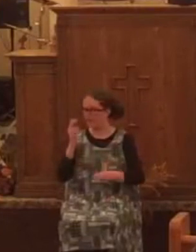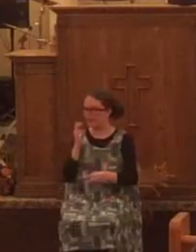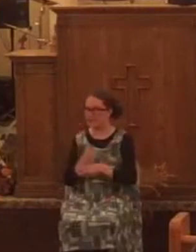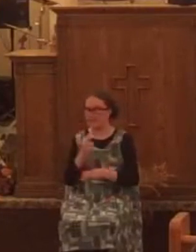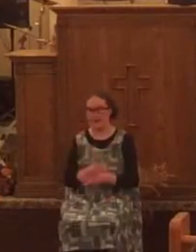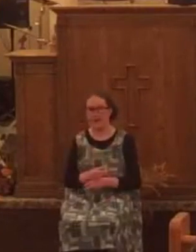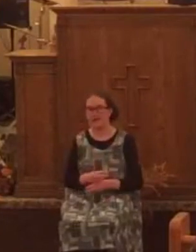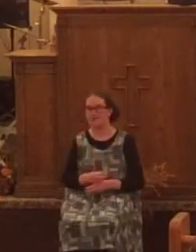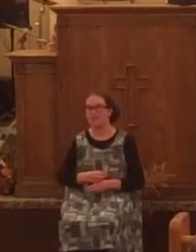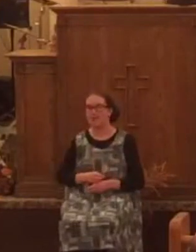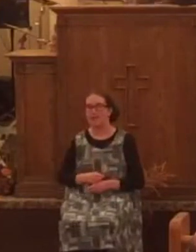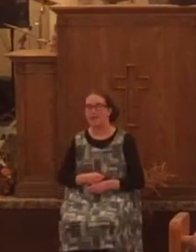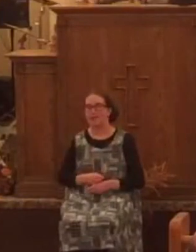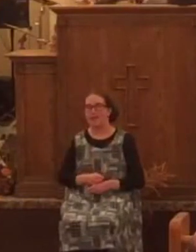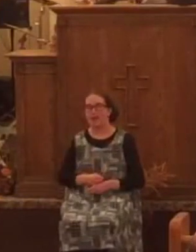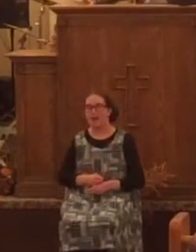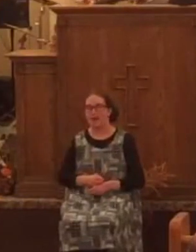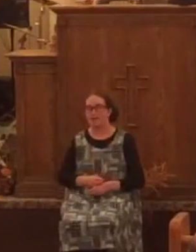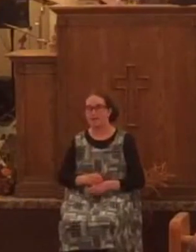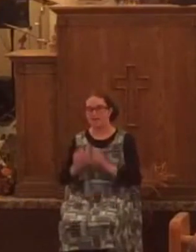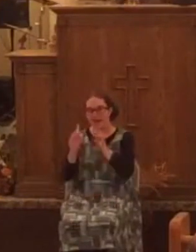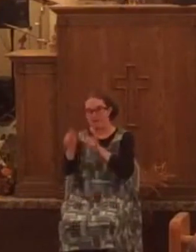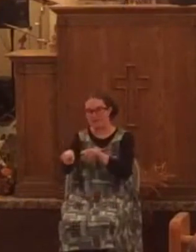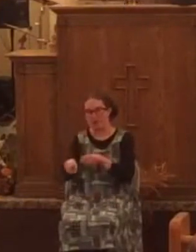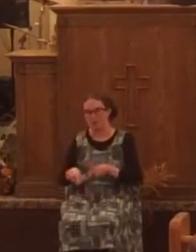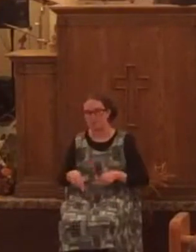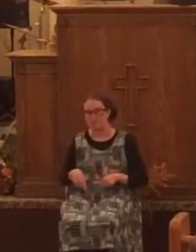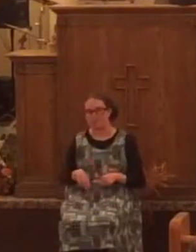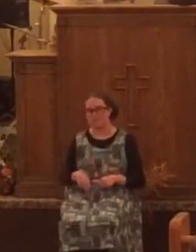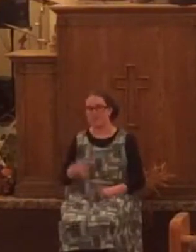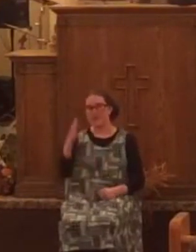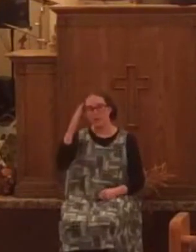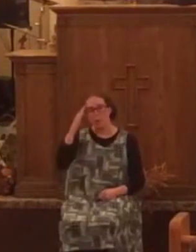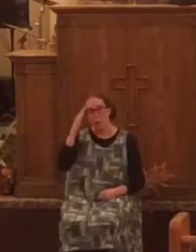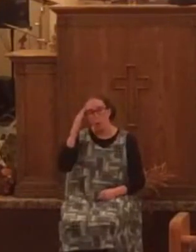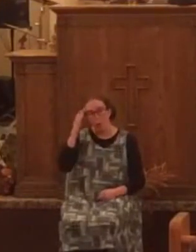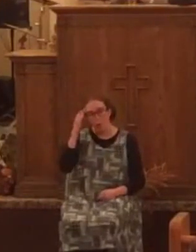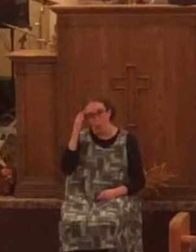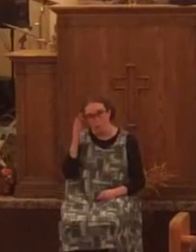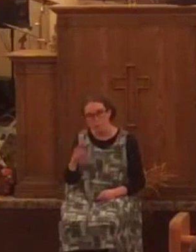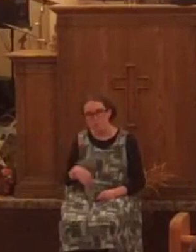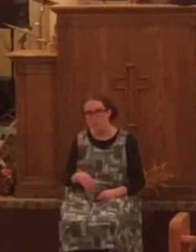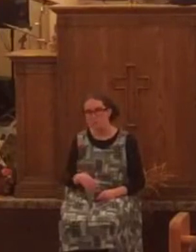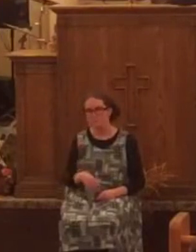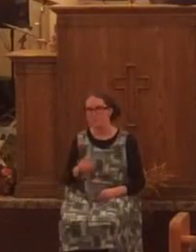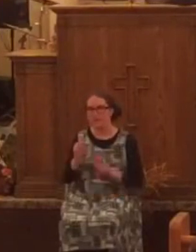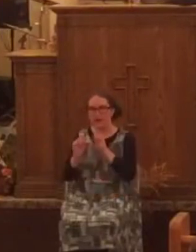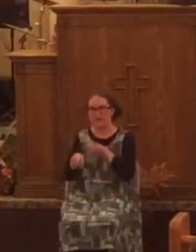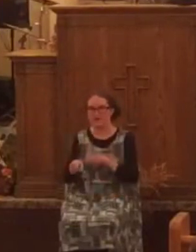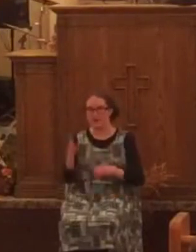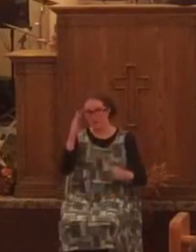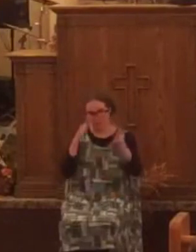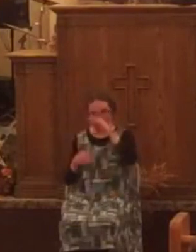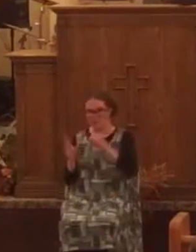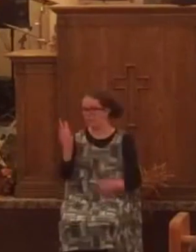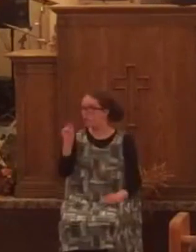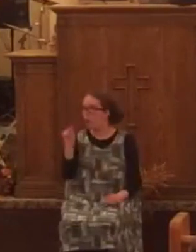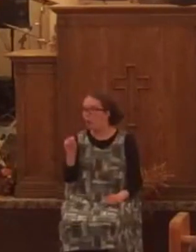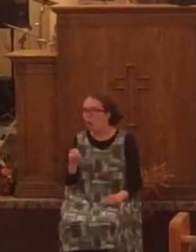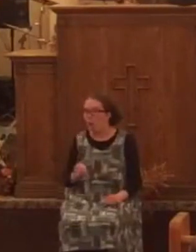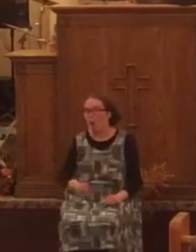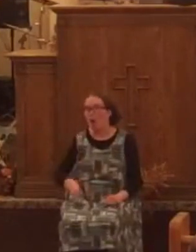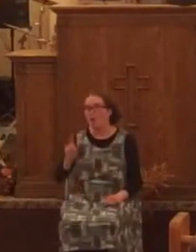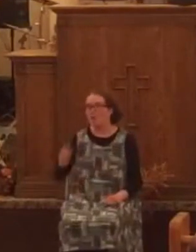of this. I got the solution to this. Amen. I know how to solve this problem. Amen. But no, we don't. We